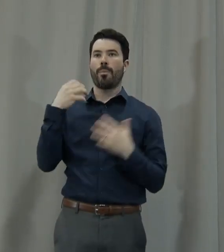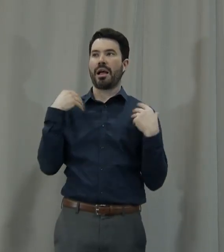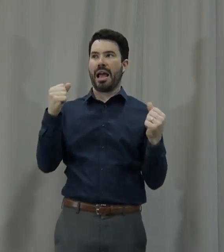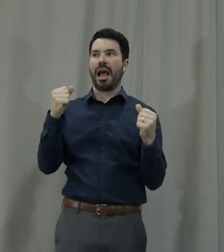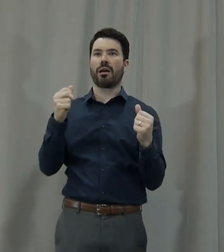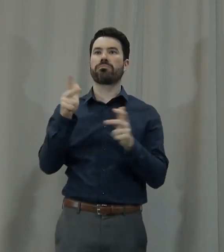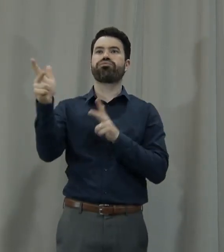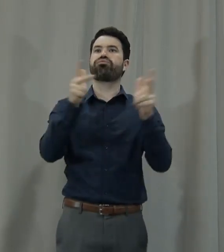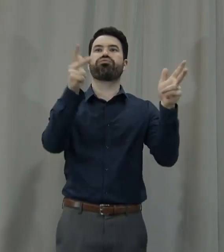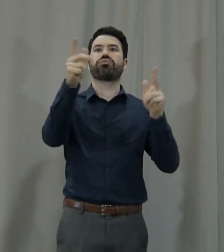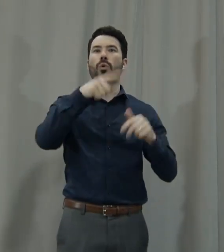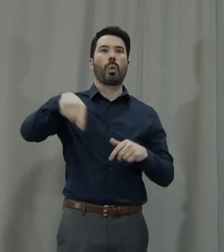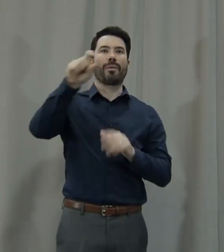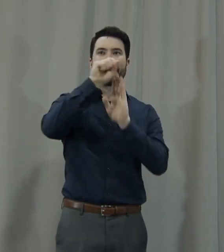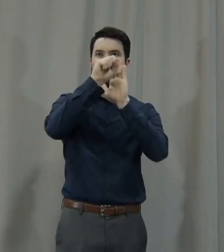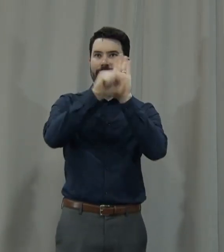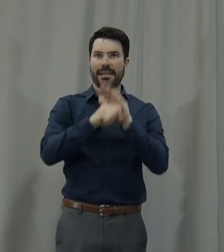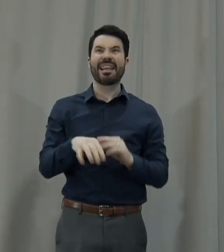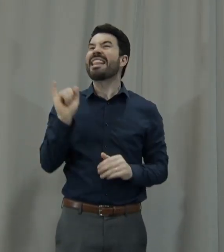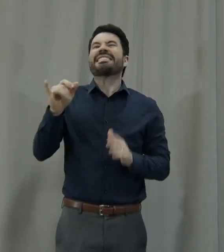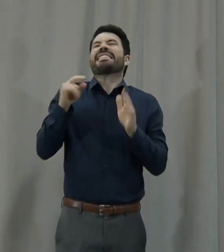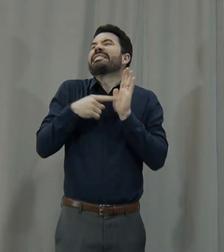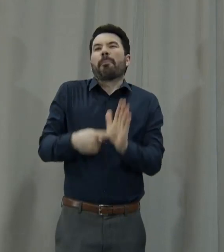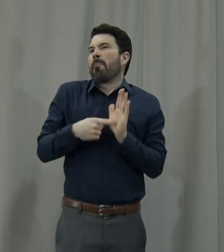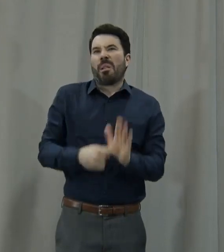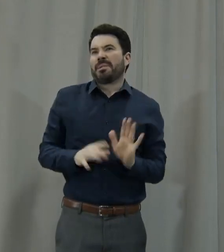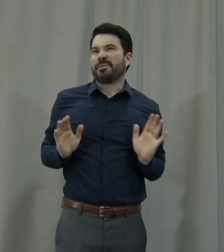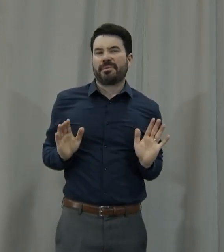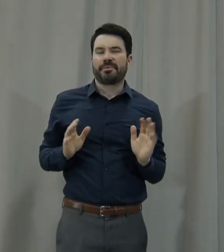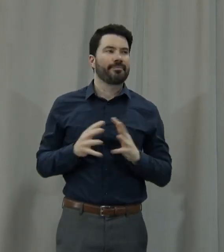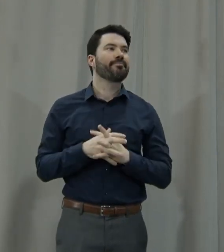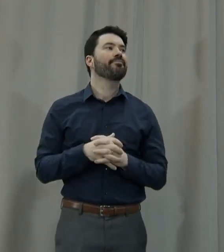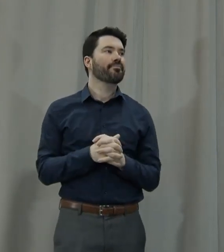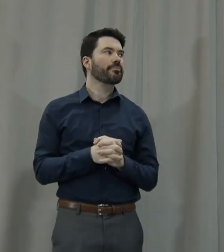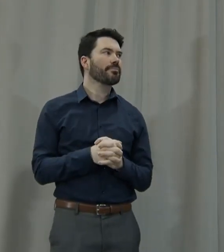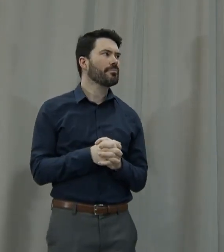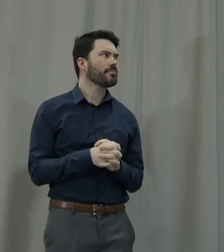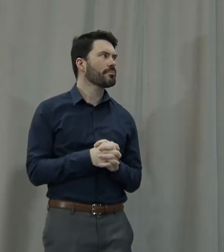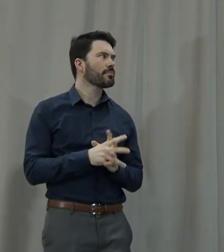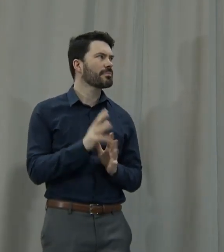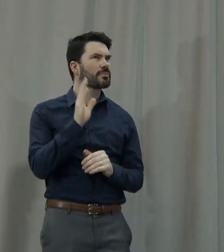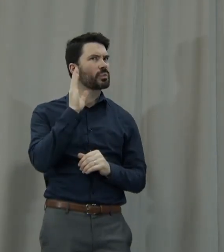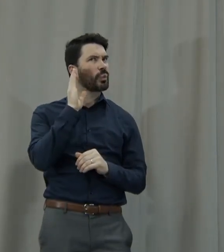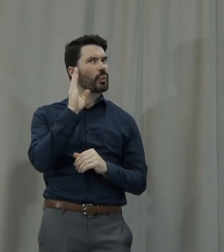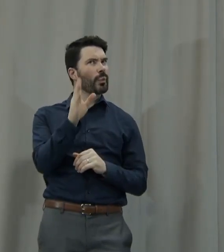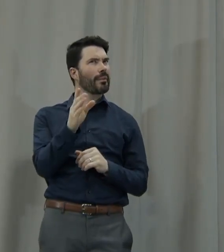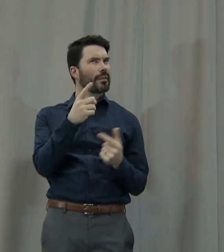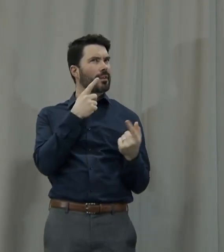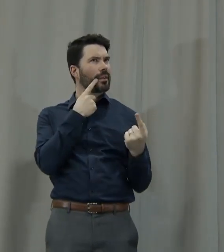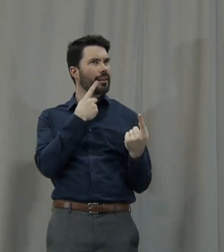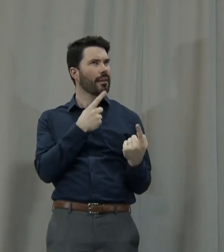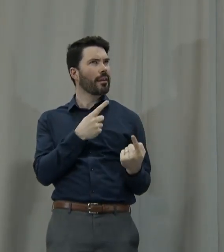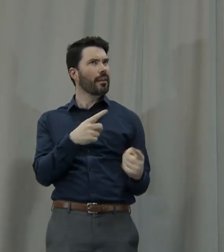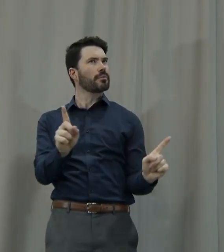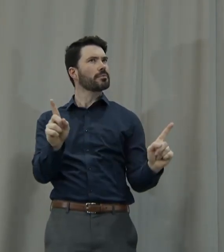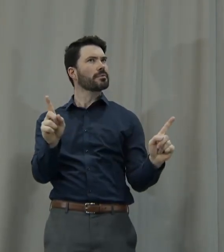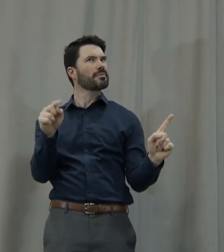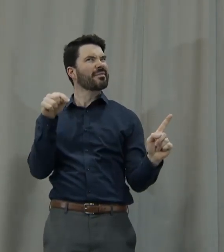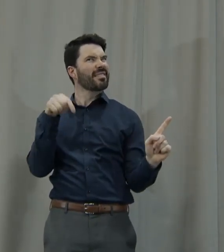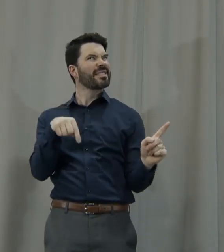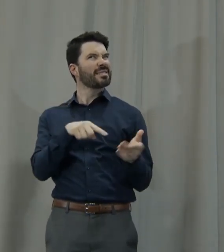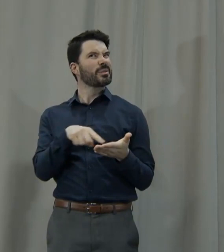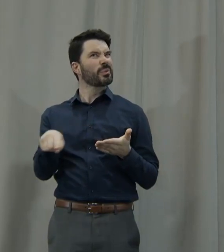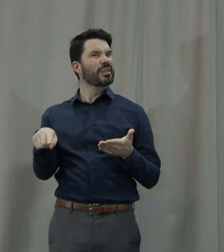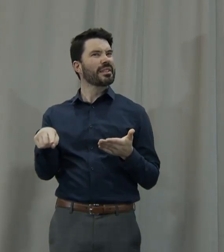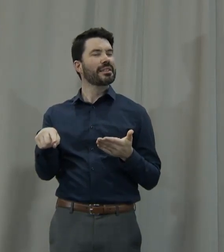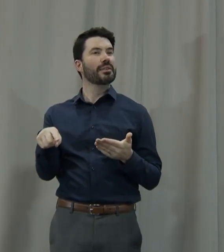Those are just examples. I'm gonna ask, but there'll be an announcement probably this week about what actually gets